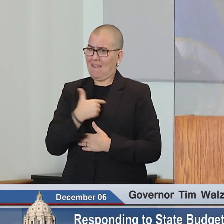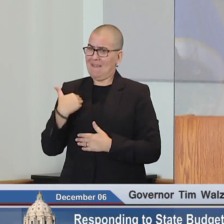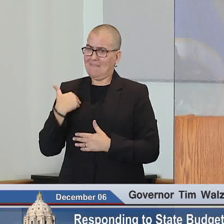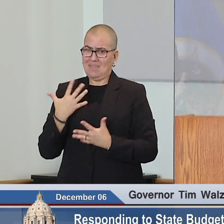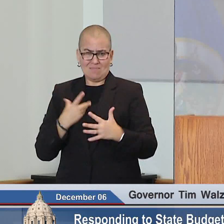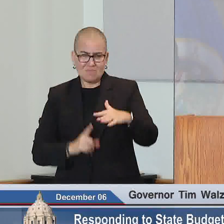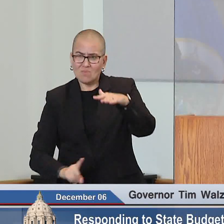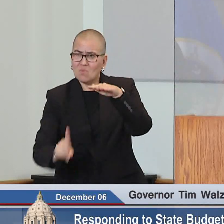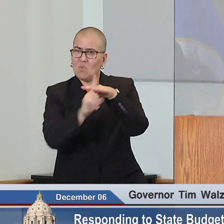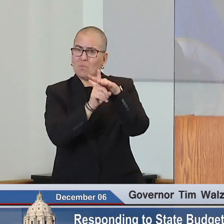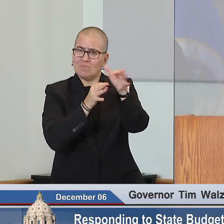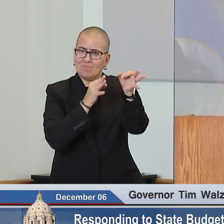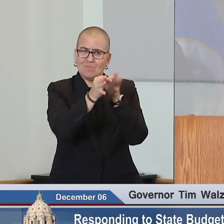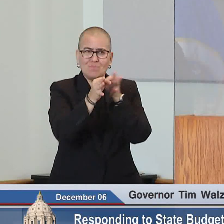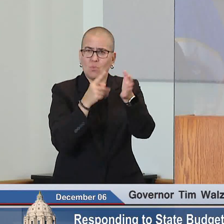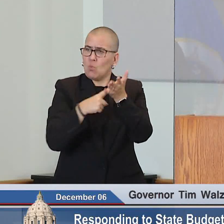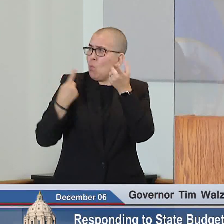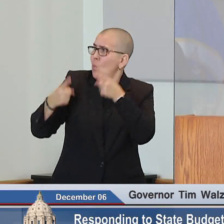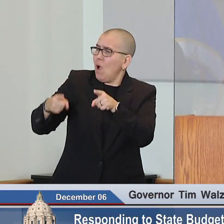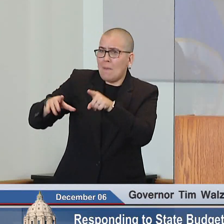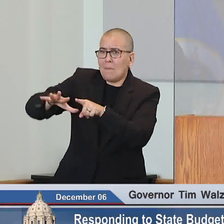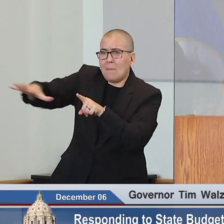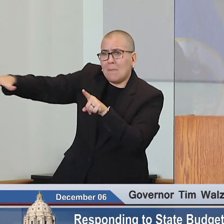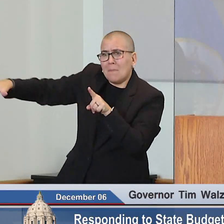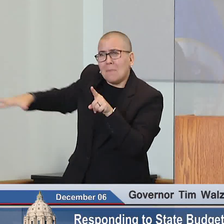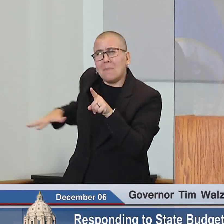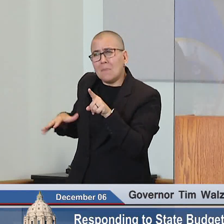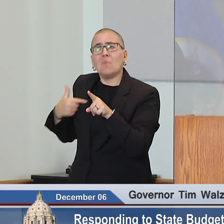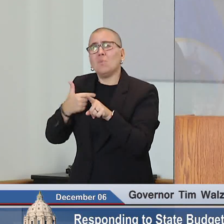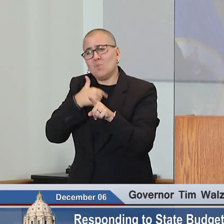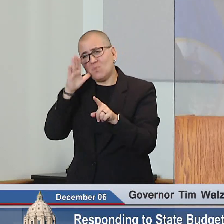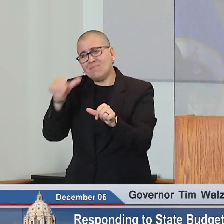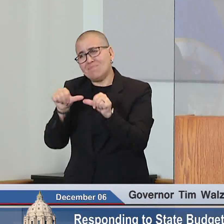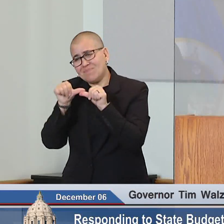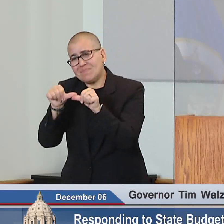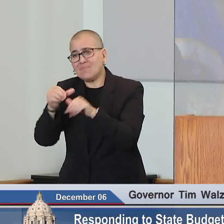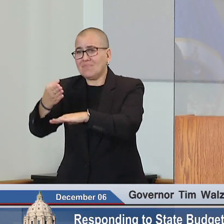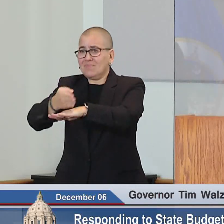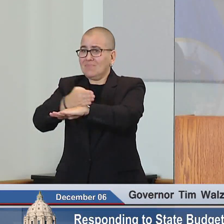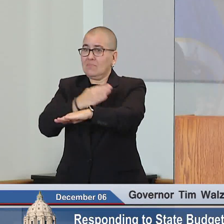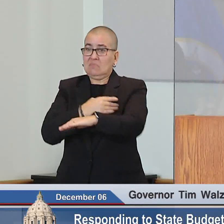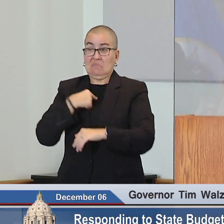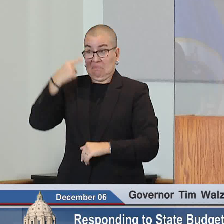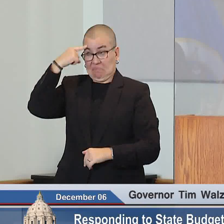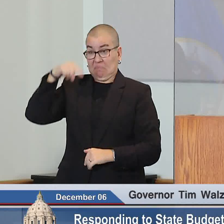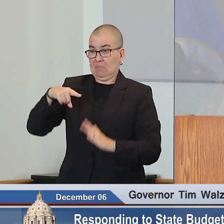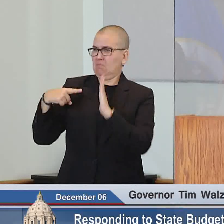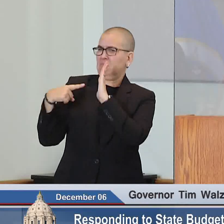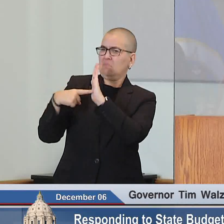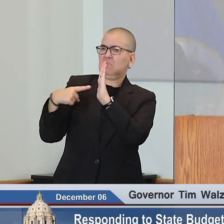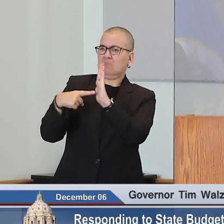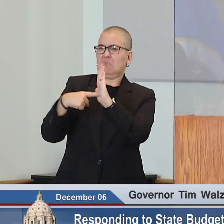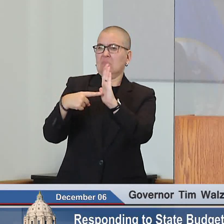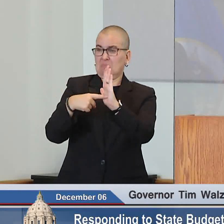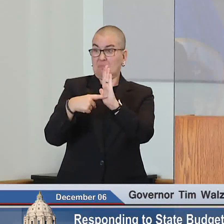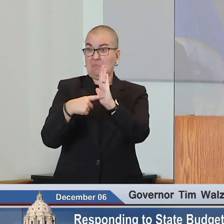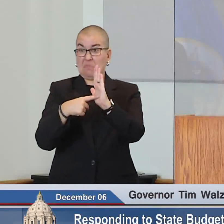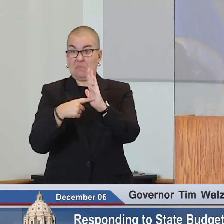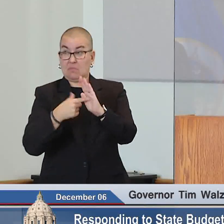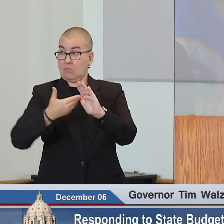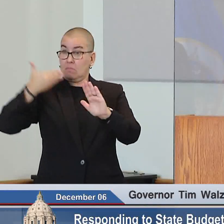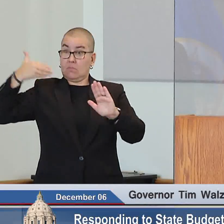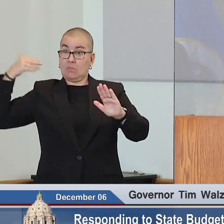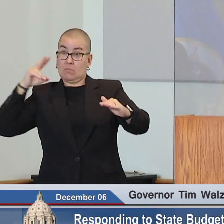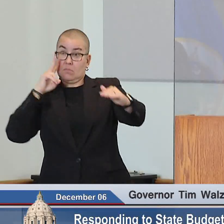Continue to improve. But I think it's a combination. And I think the model, going back to it, was we had a good mix of reductions